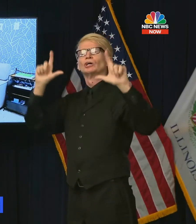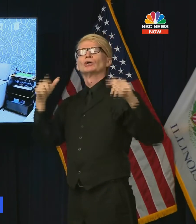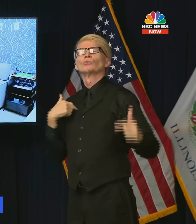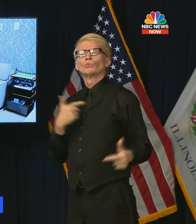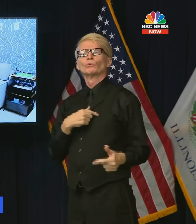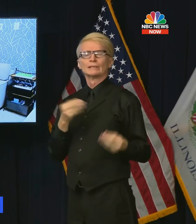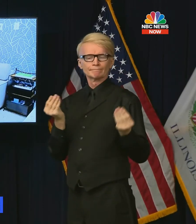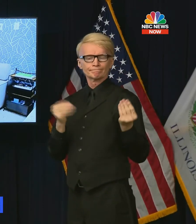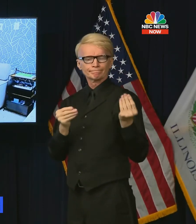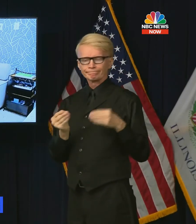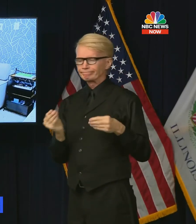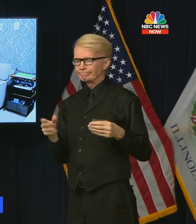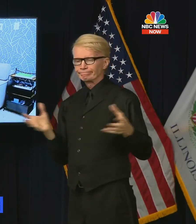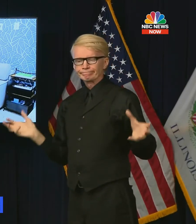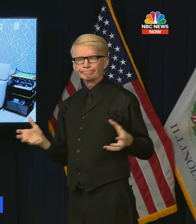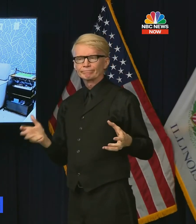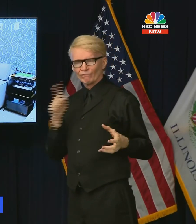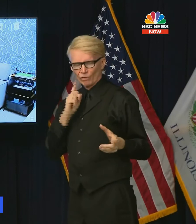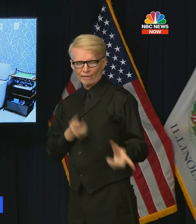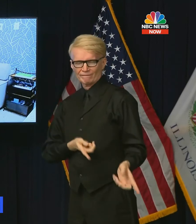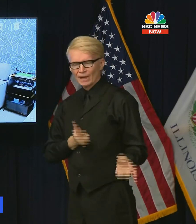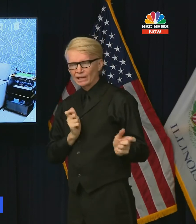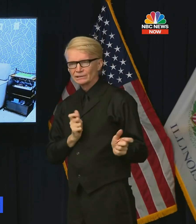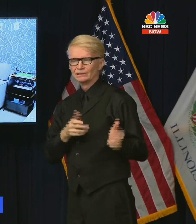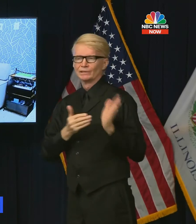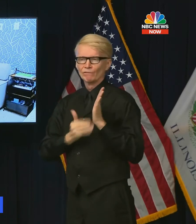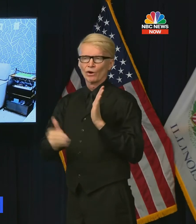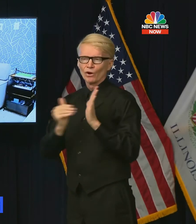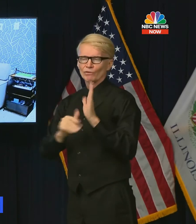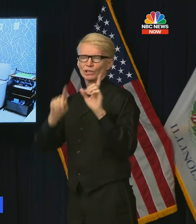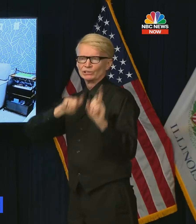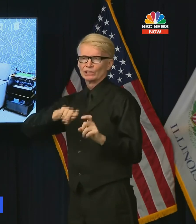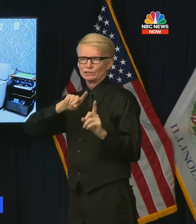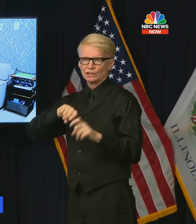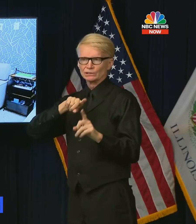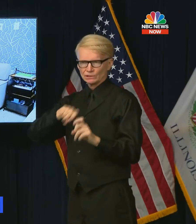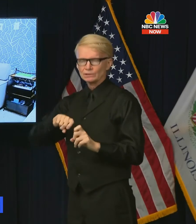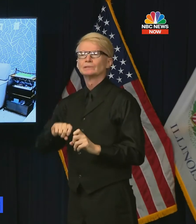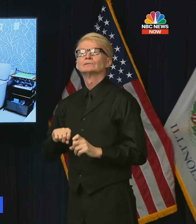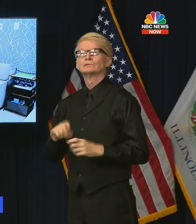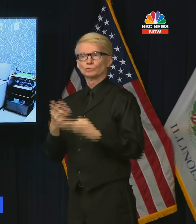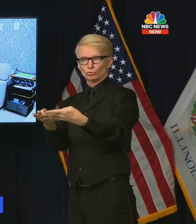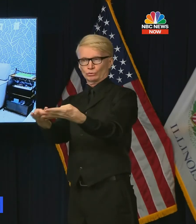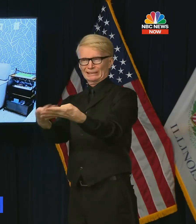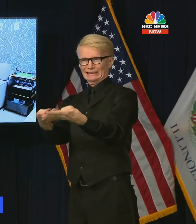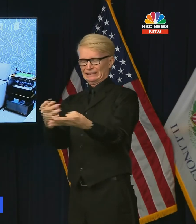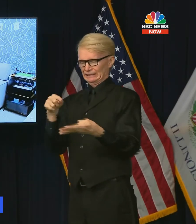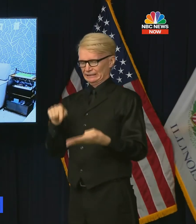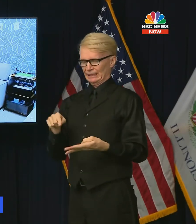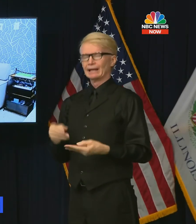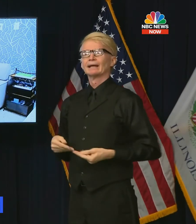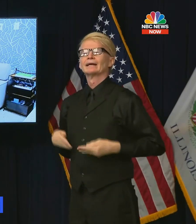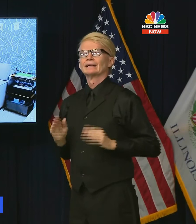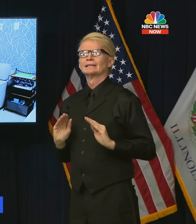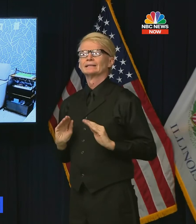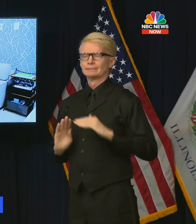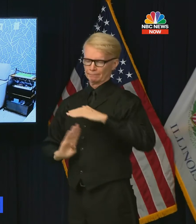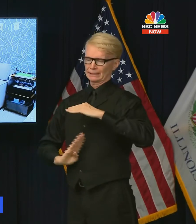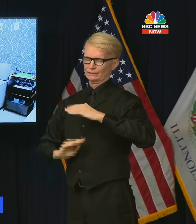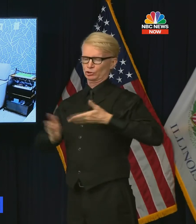together of using fast, frequent testing as a screening tool to enable essential services to go